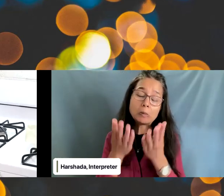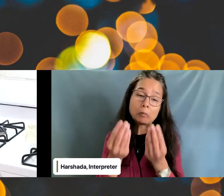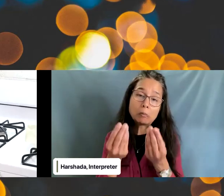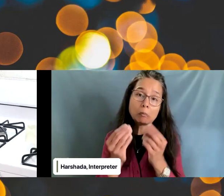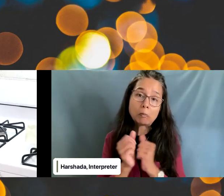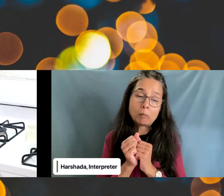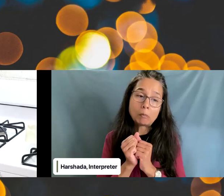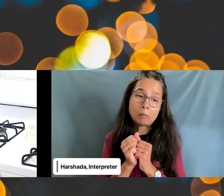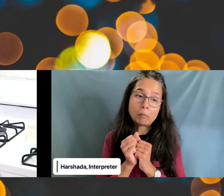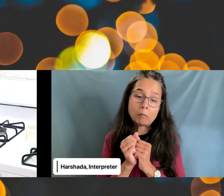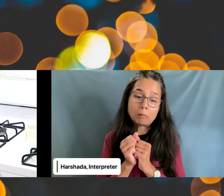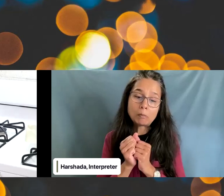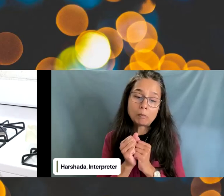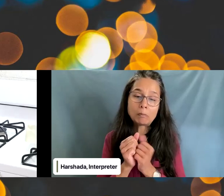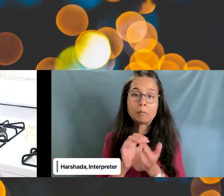Tender as hell.